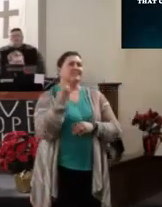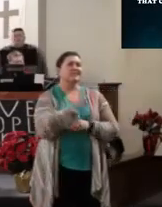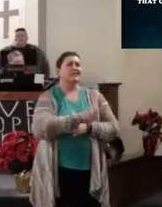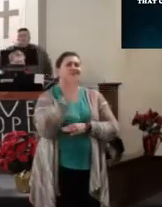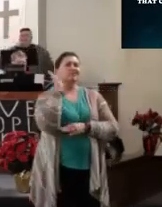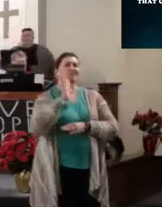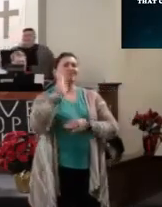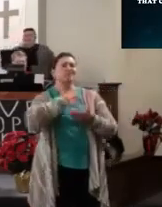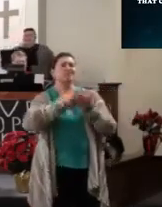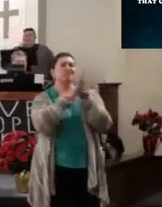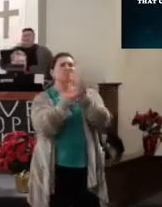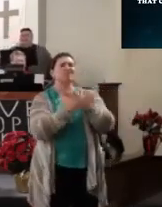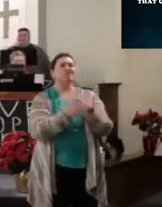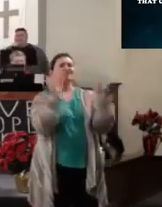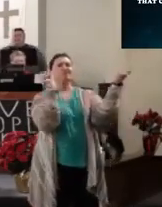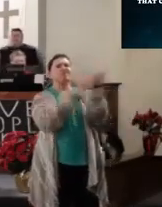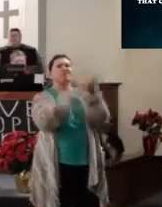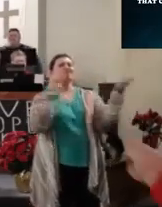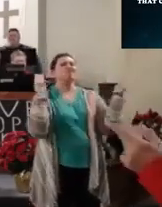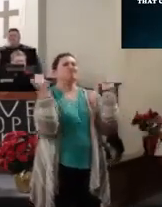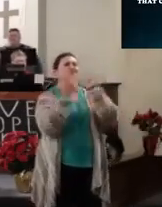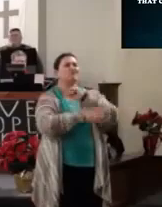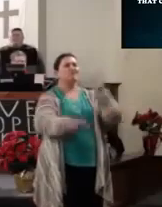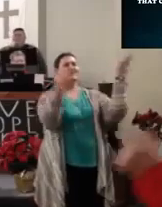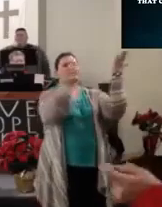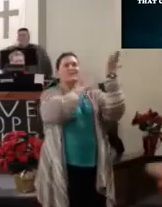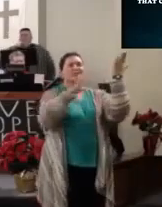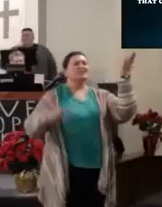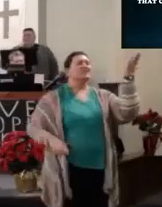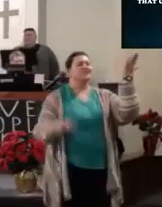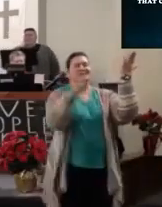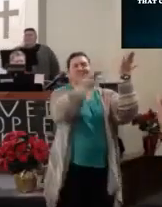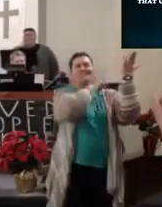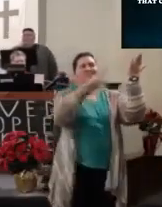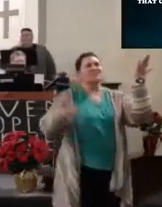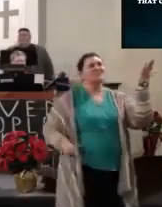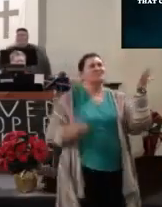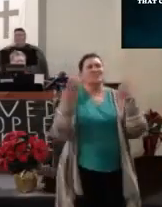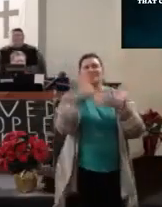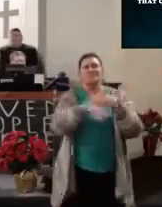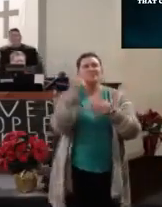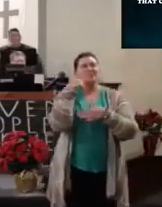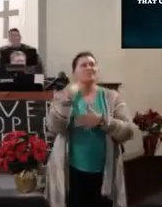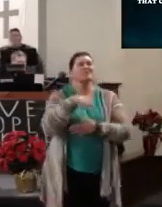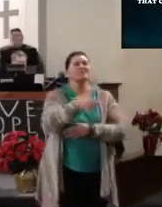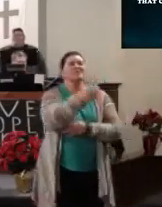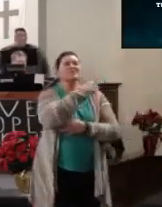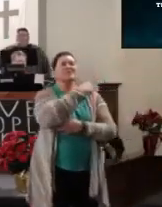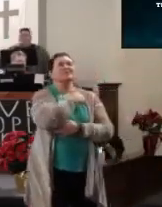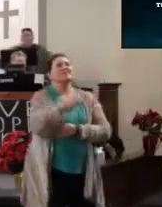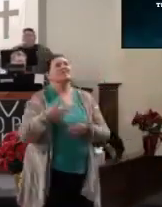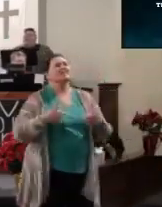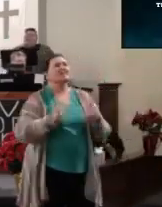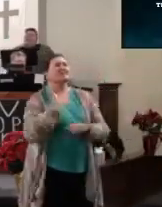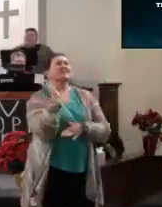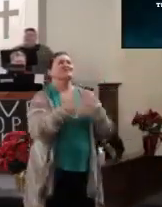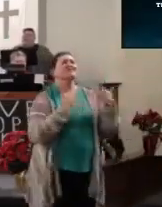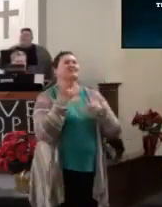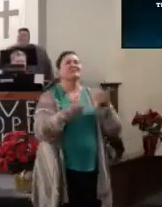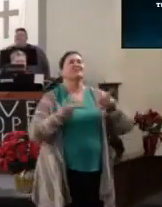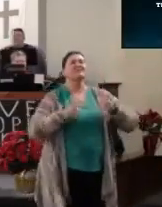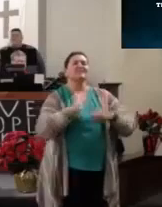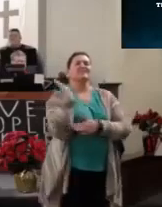This is the day that changed history, that Christ our Lord was born to us. Let